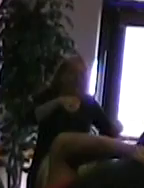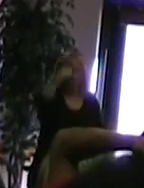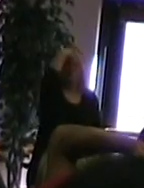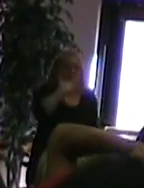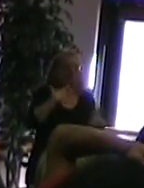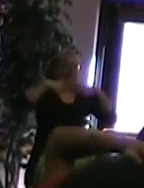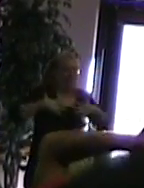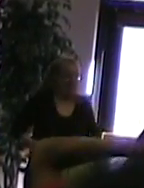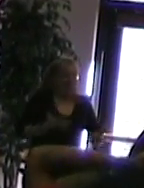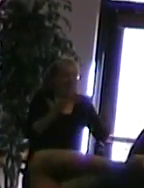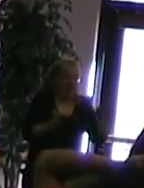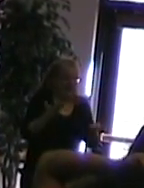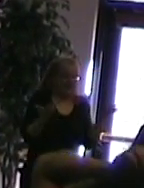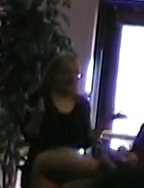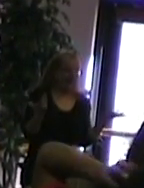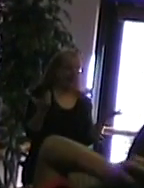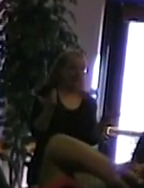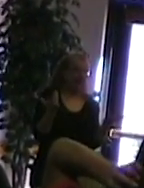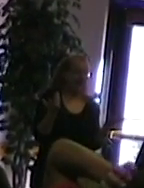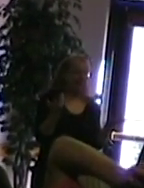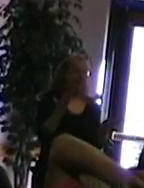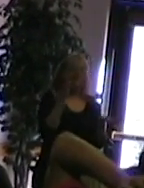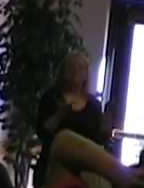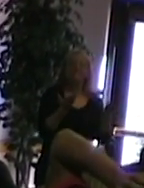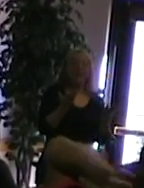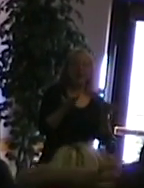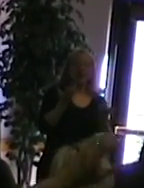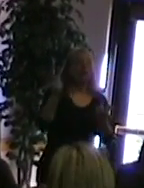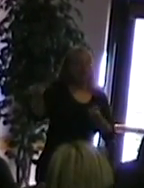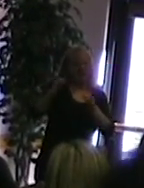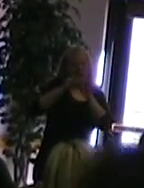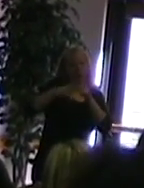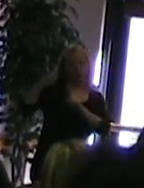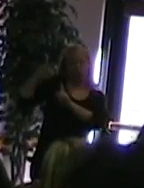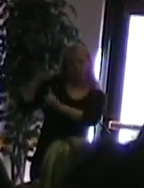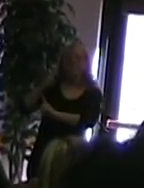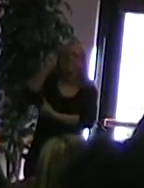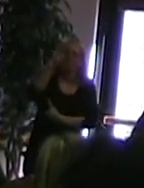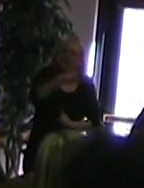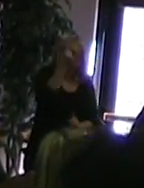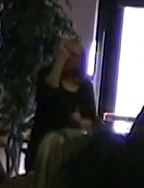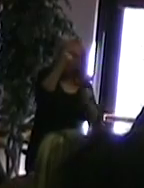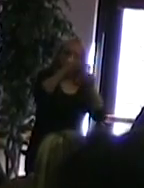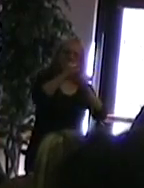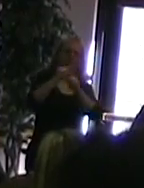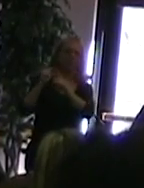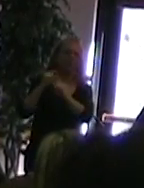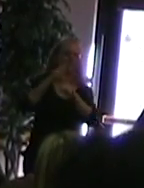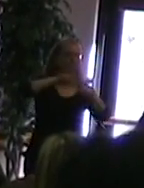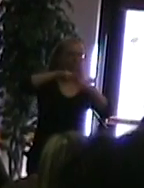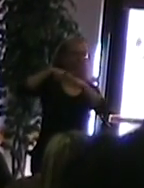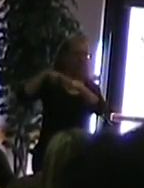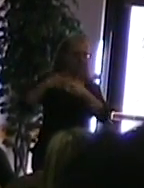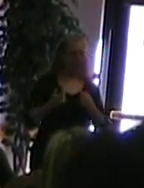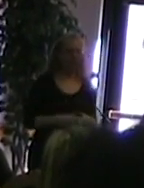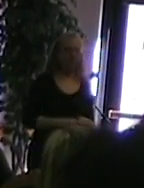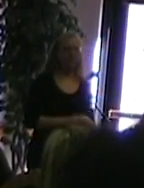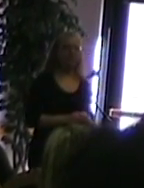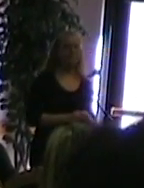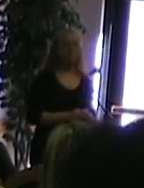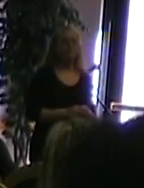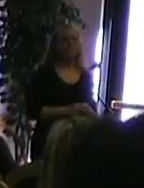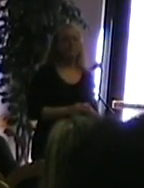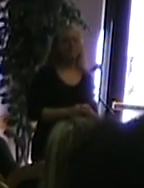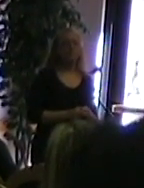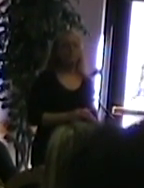terminology, they understand the movements, so they have to get used to it as well. That's part of their protection. So they may very well have a mask, they may very well